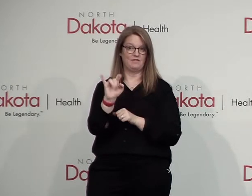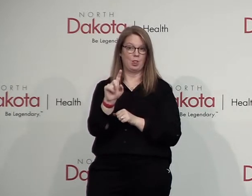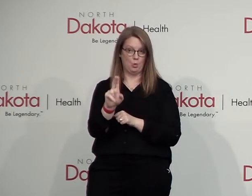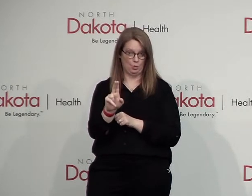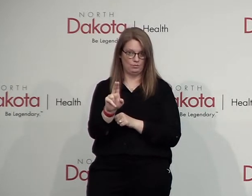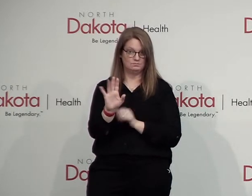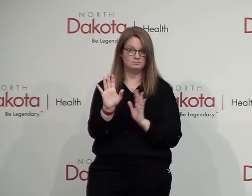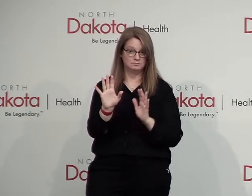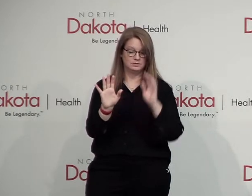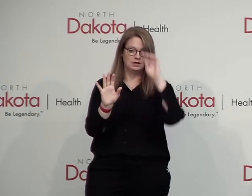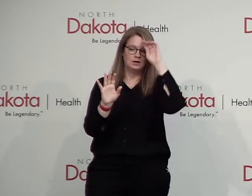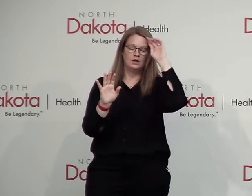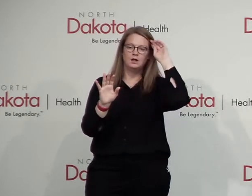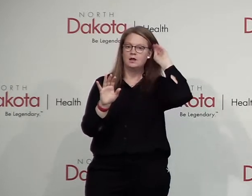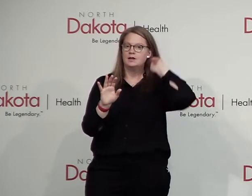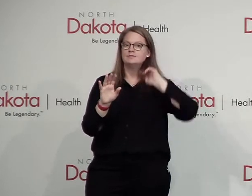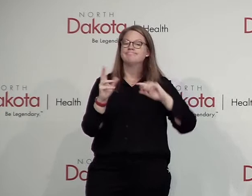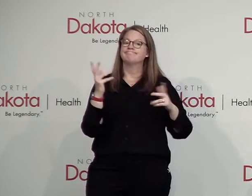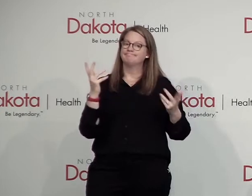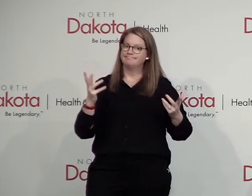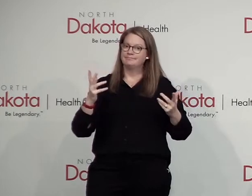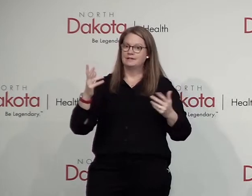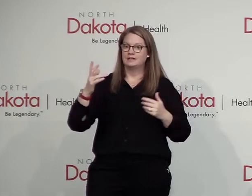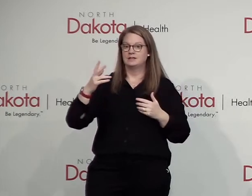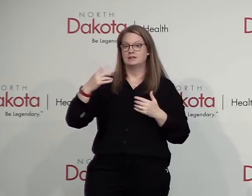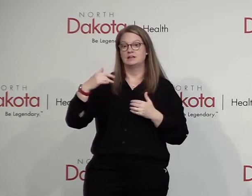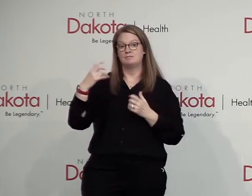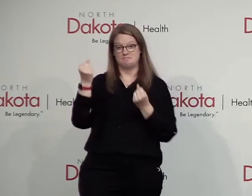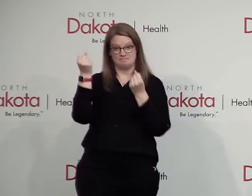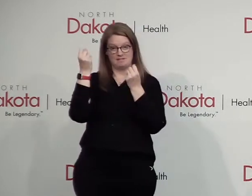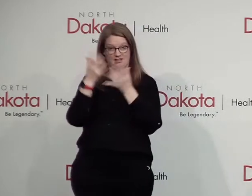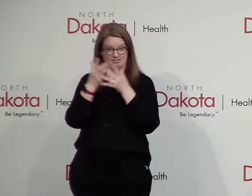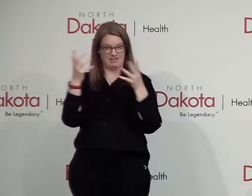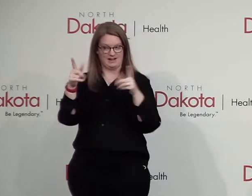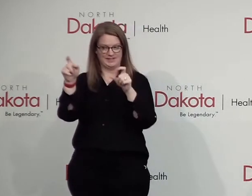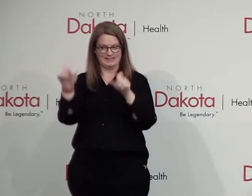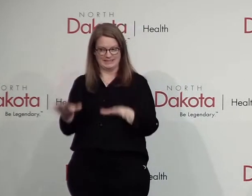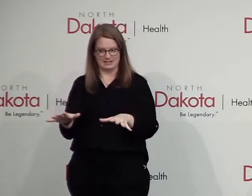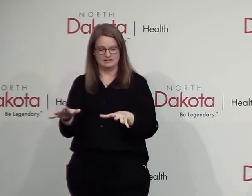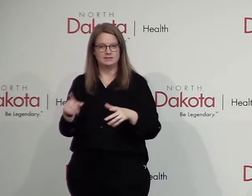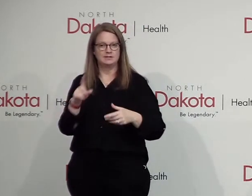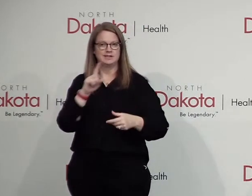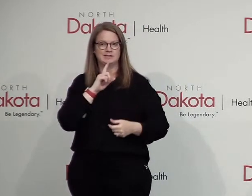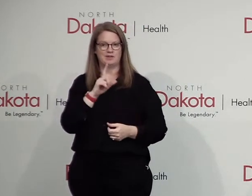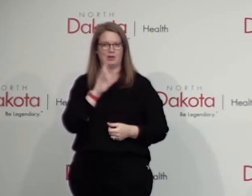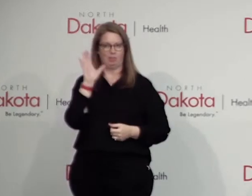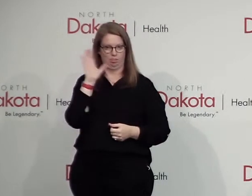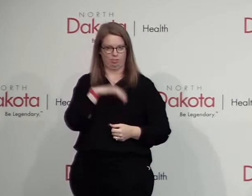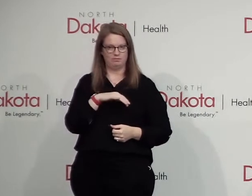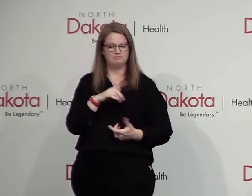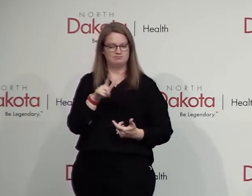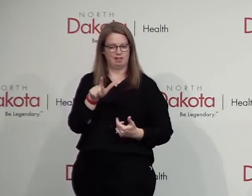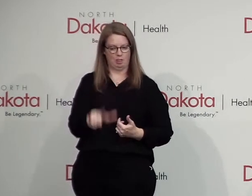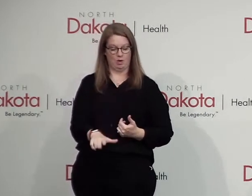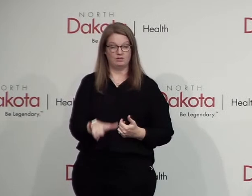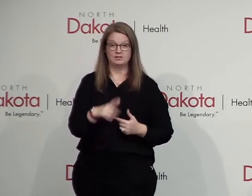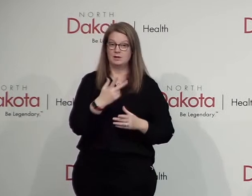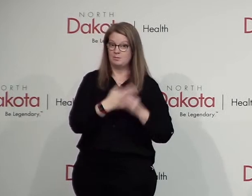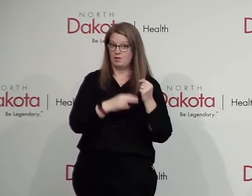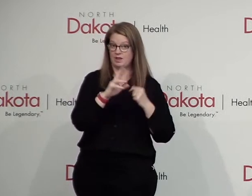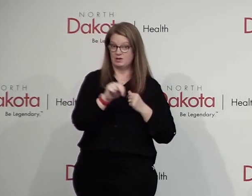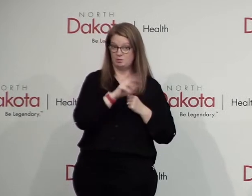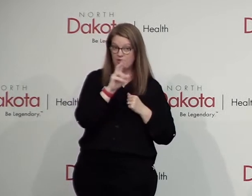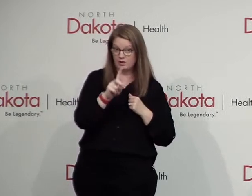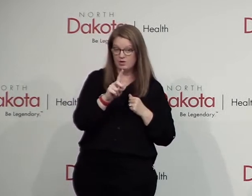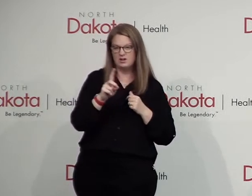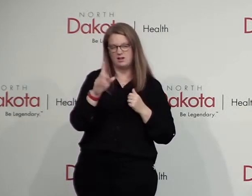flu. However, despite high levels of testing, it was unusually low year, both in North Dakota and the